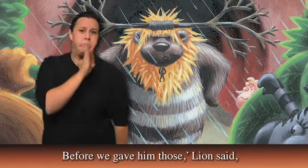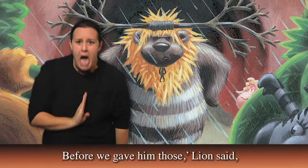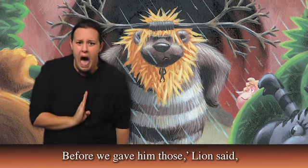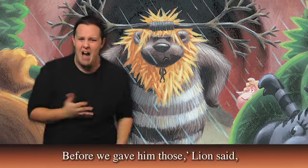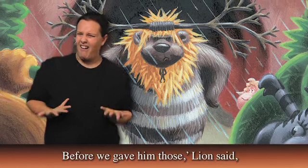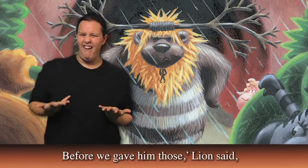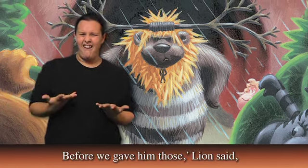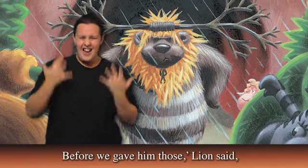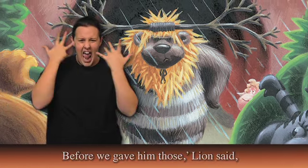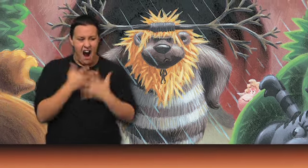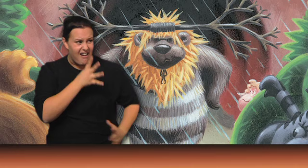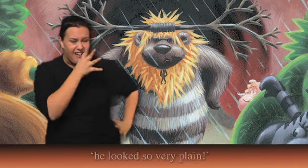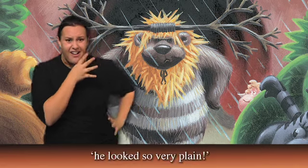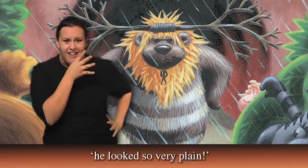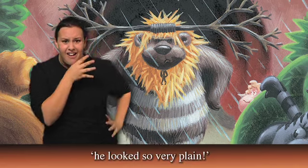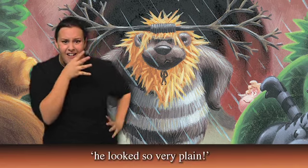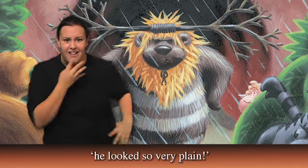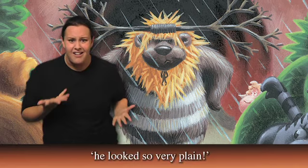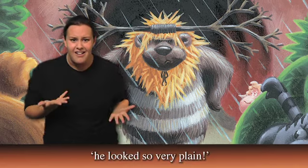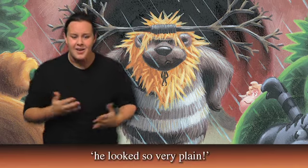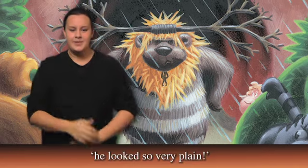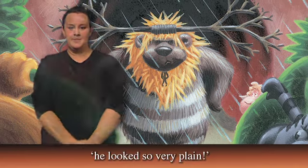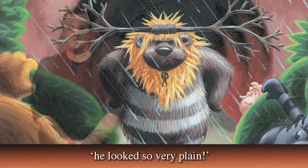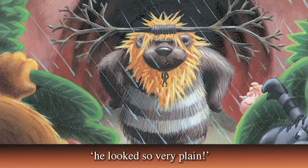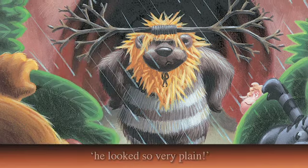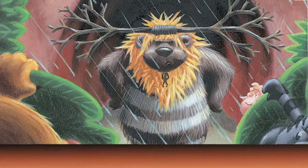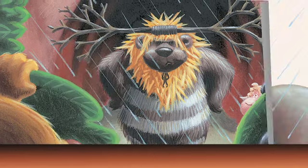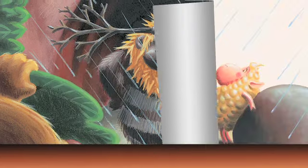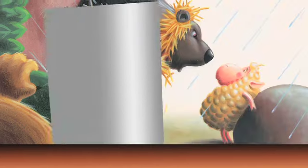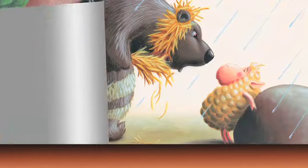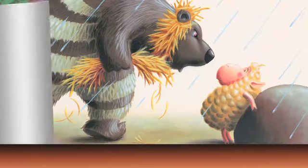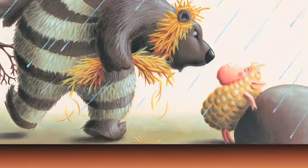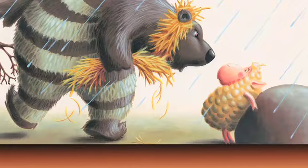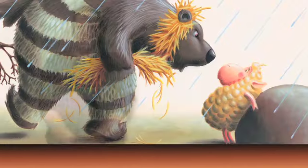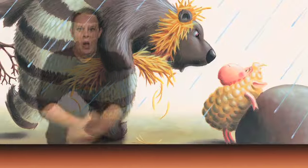we gave him those lion said he looked so very plain